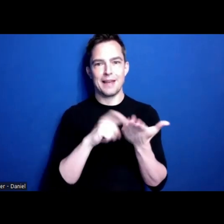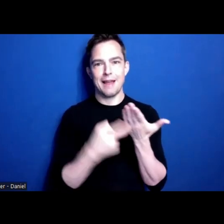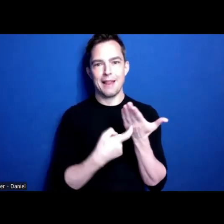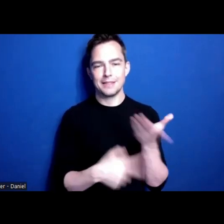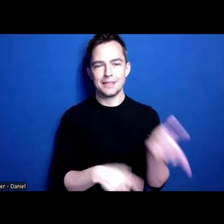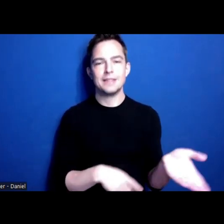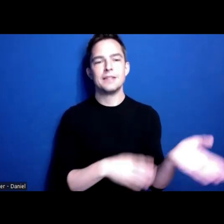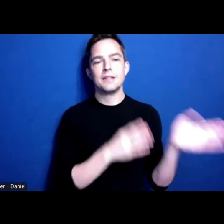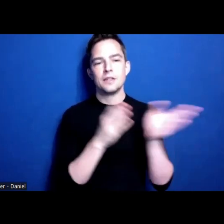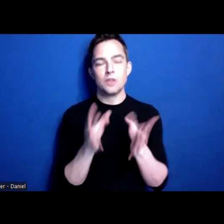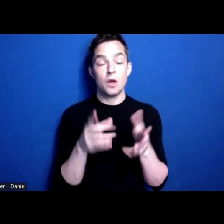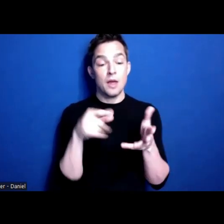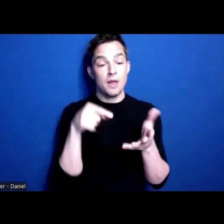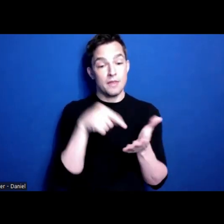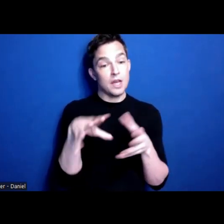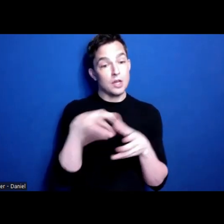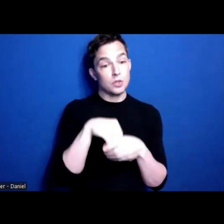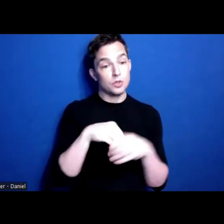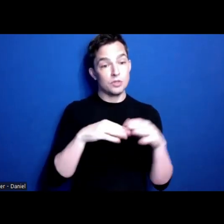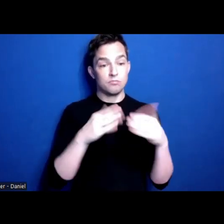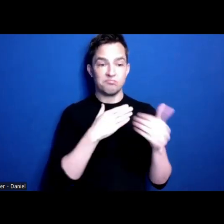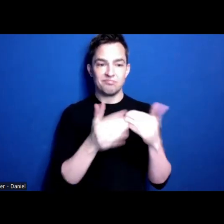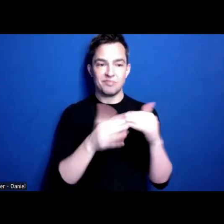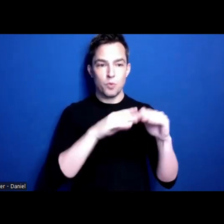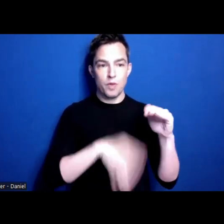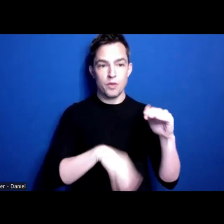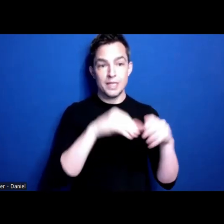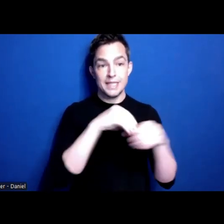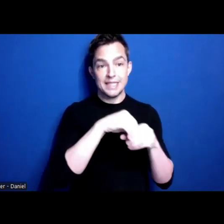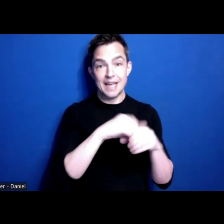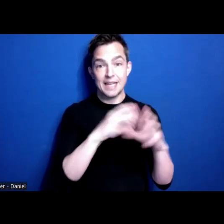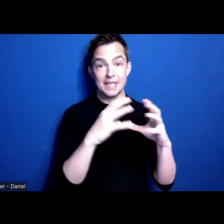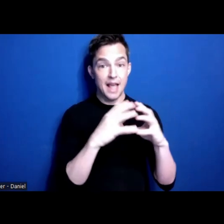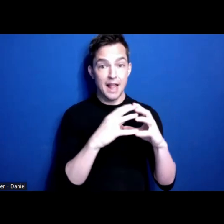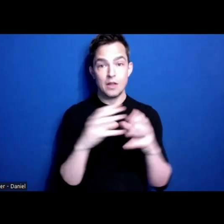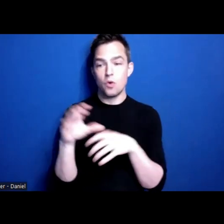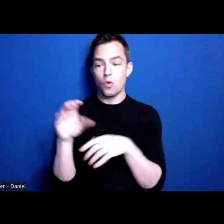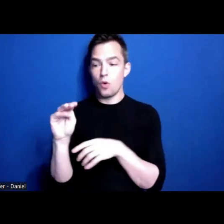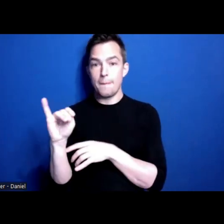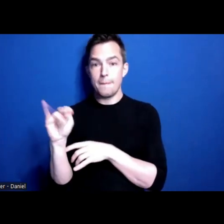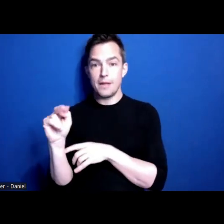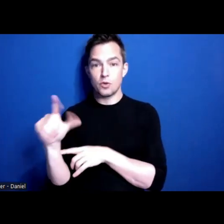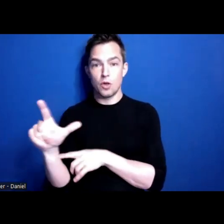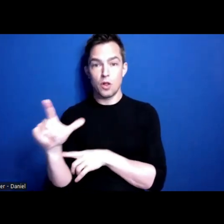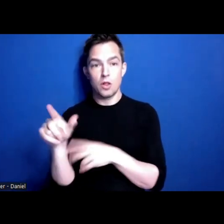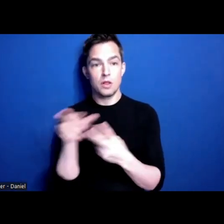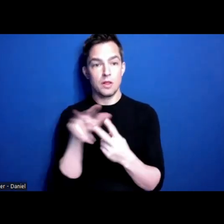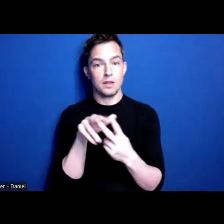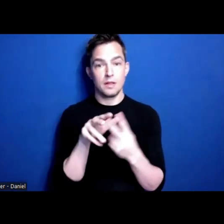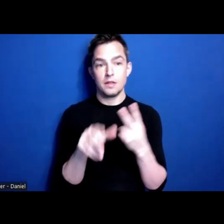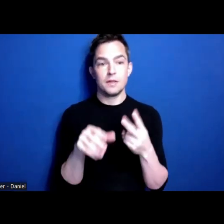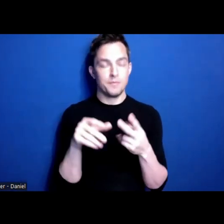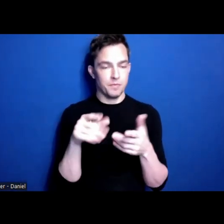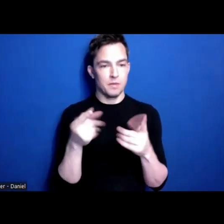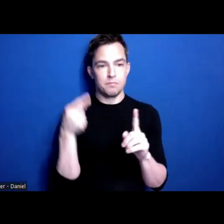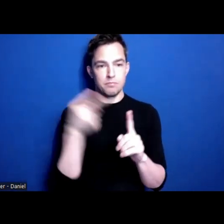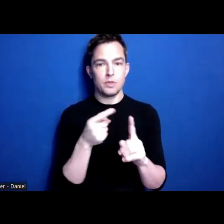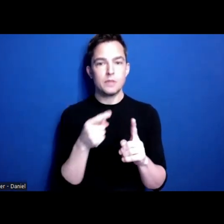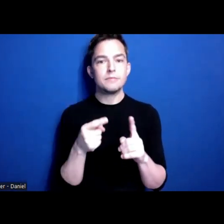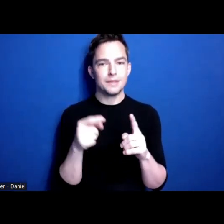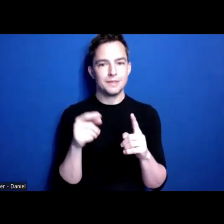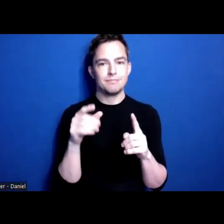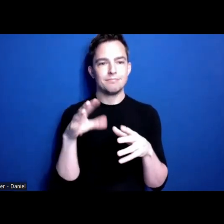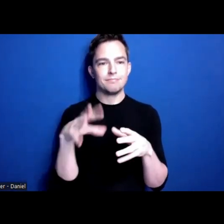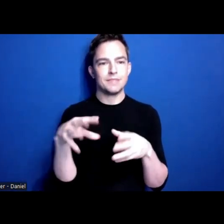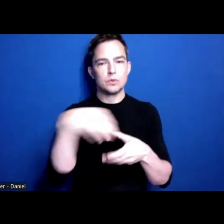inclusion, whether in a cell or mineral, is in service of that in which it is included.